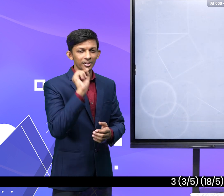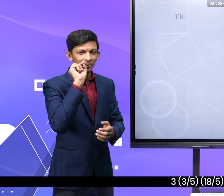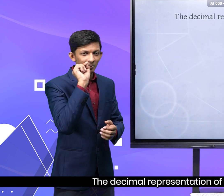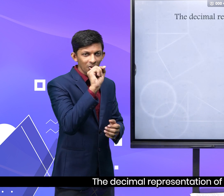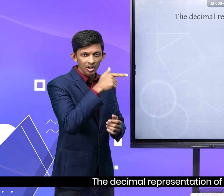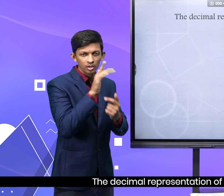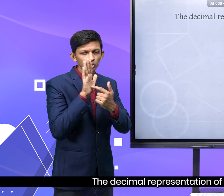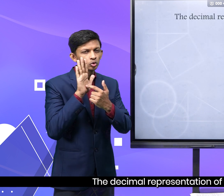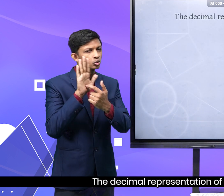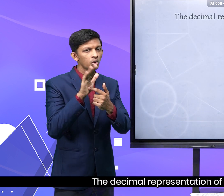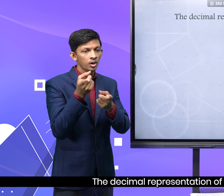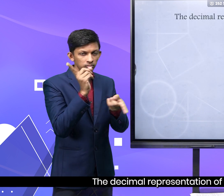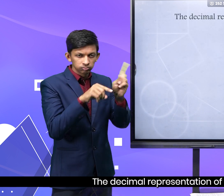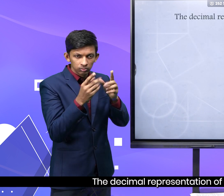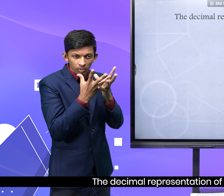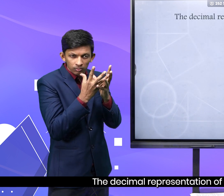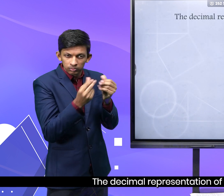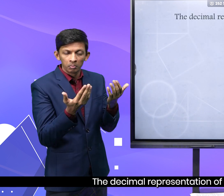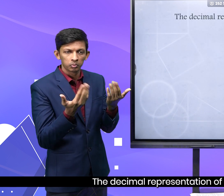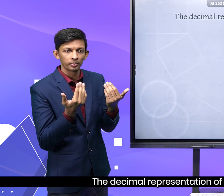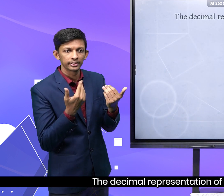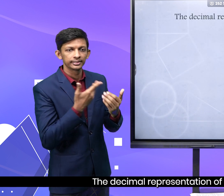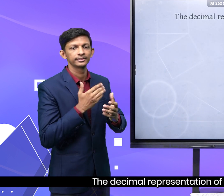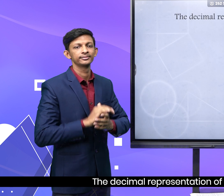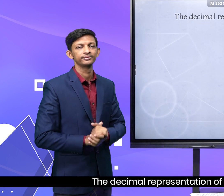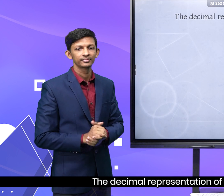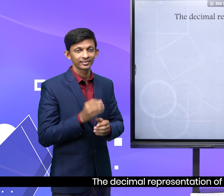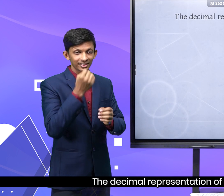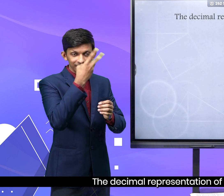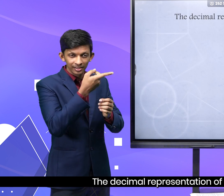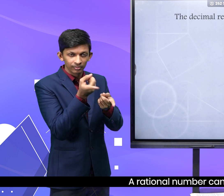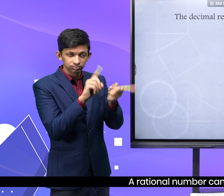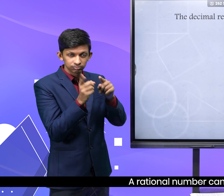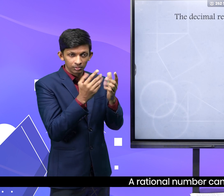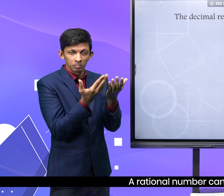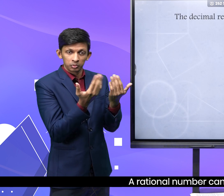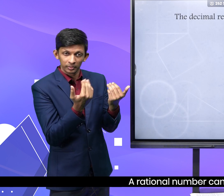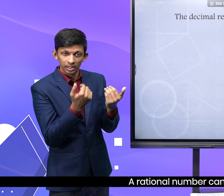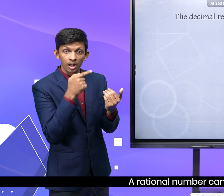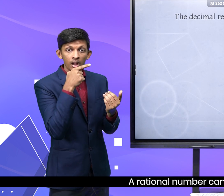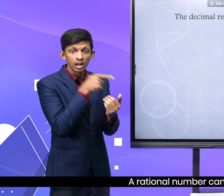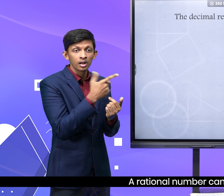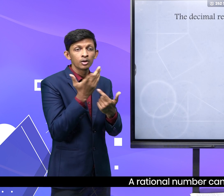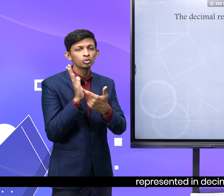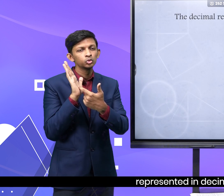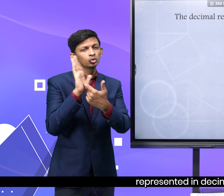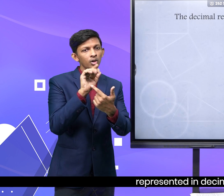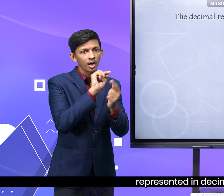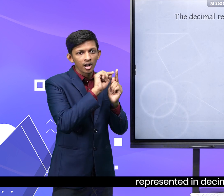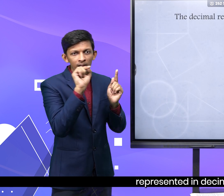The decimal representation of a rational number. A rational number can be nicely represented in decimal